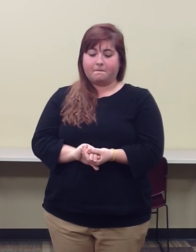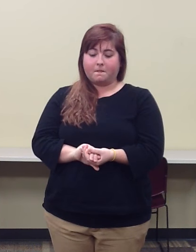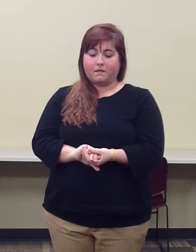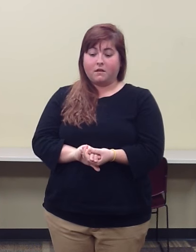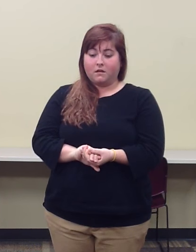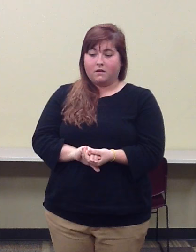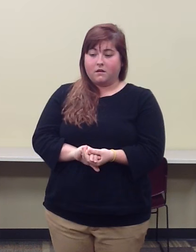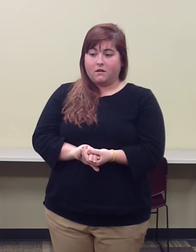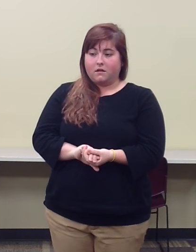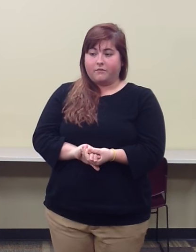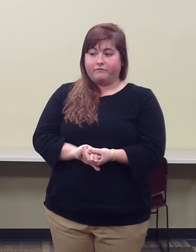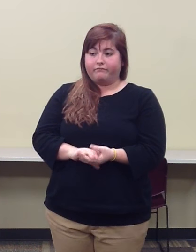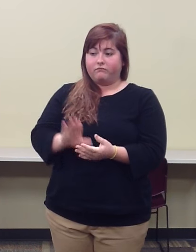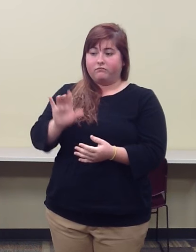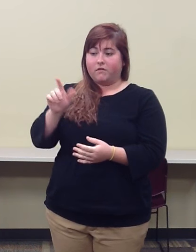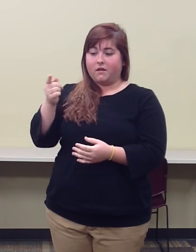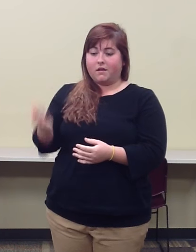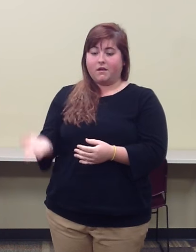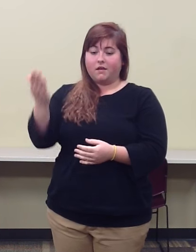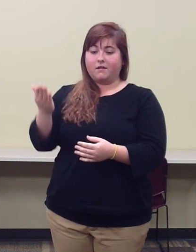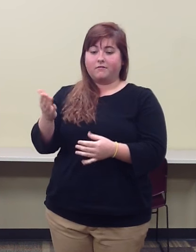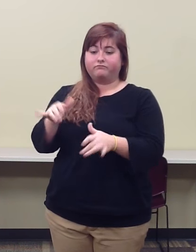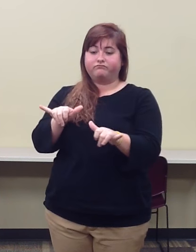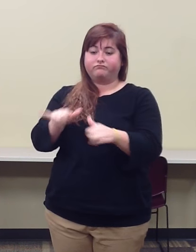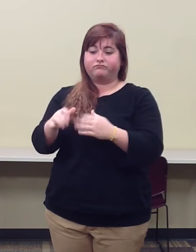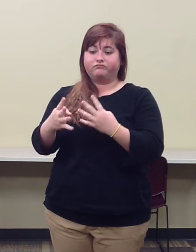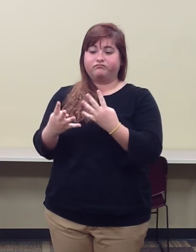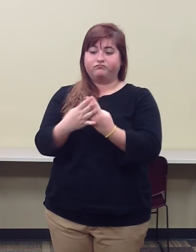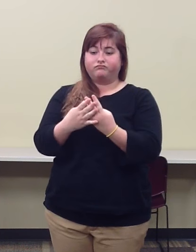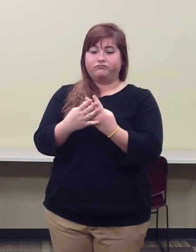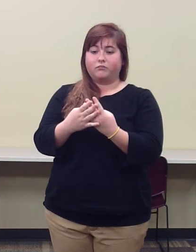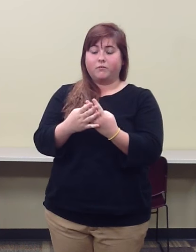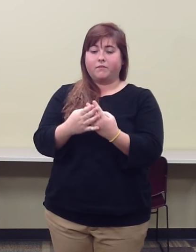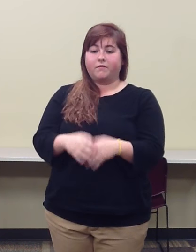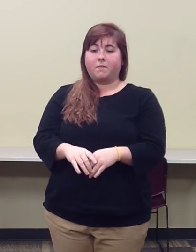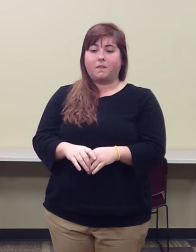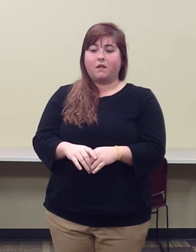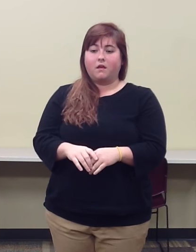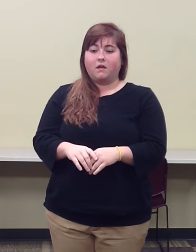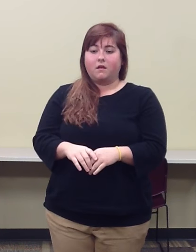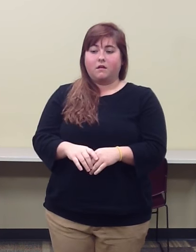he's incarcerated at the criminal justice system part.